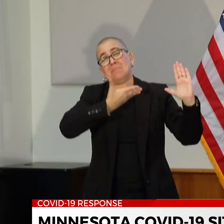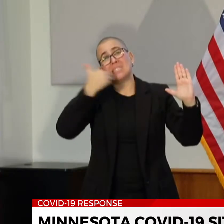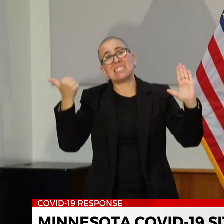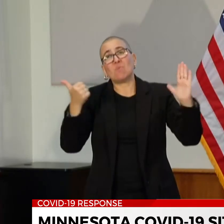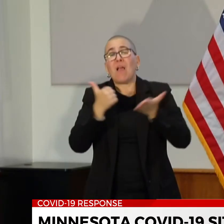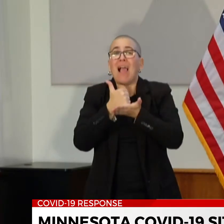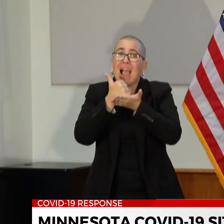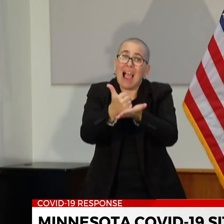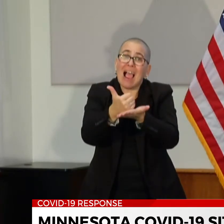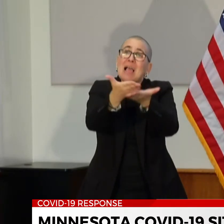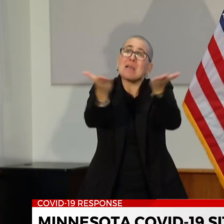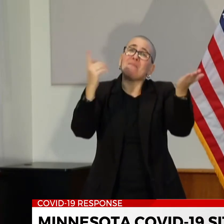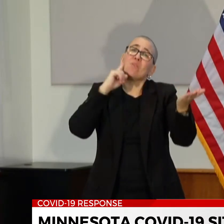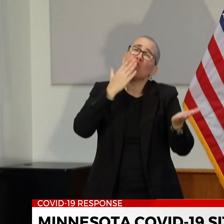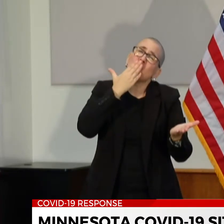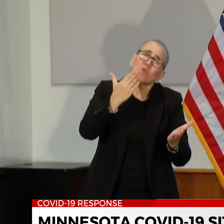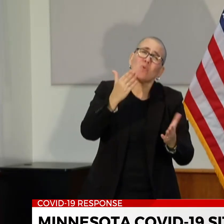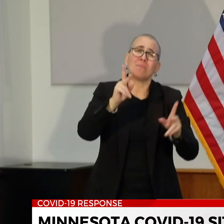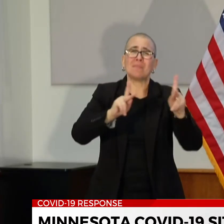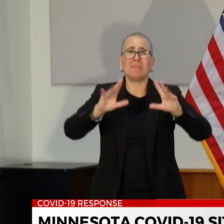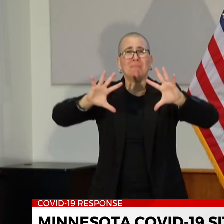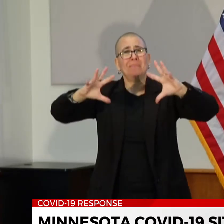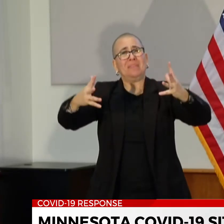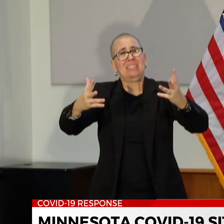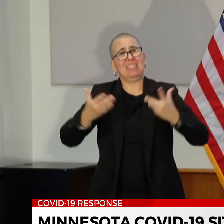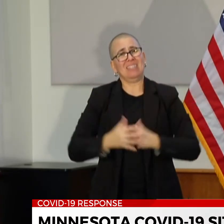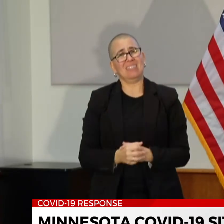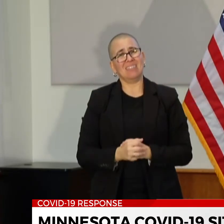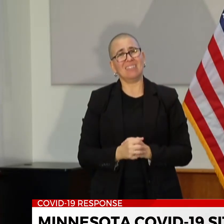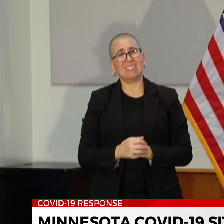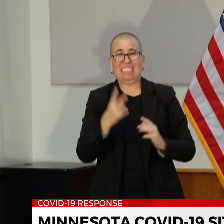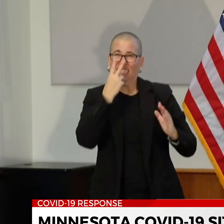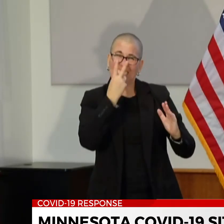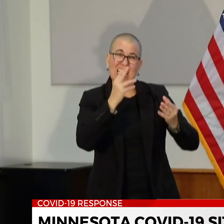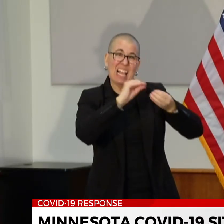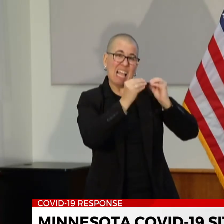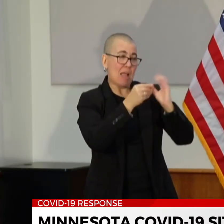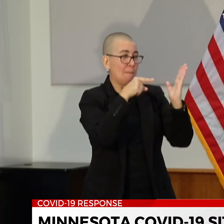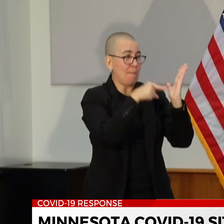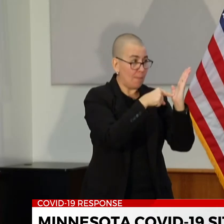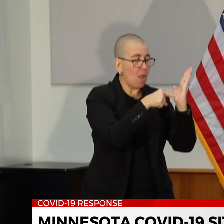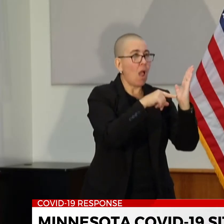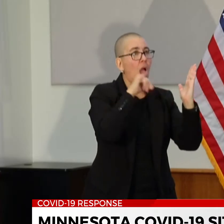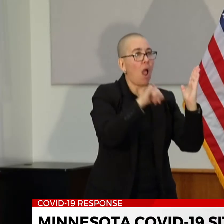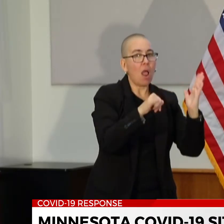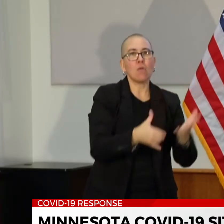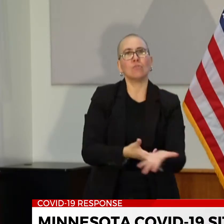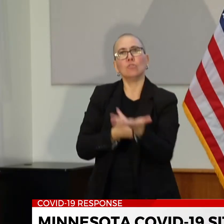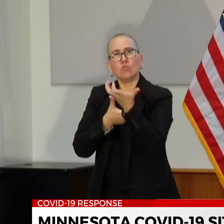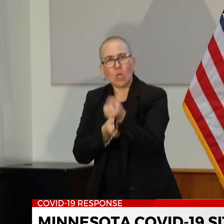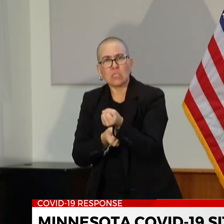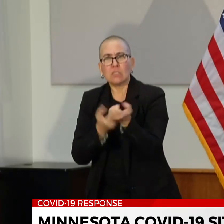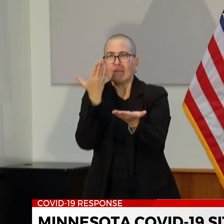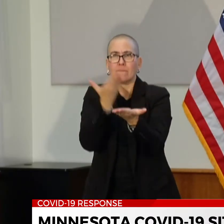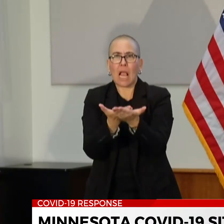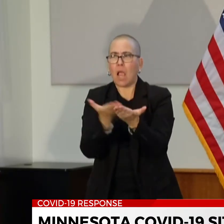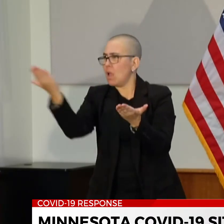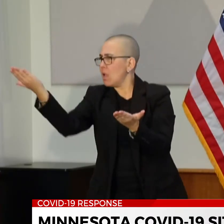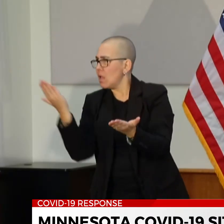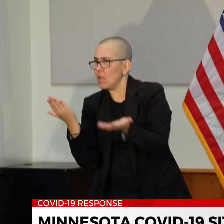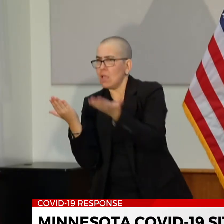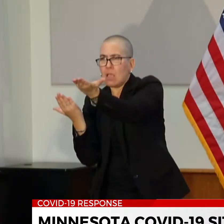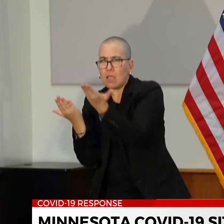good judges of the data that's out there, trying to make sure that it's validated by third-party validators. And again, that's why I would argue